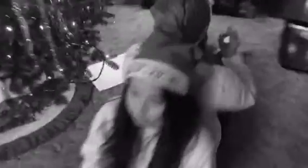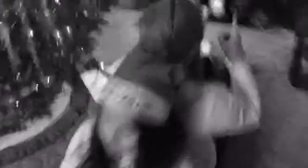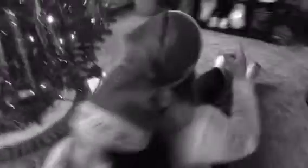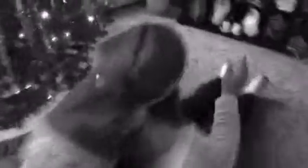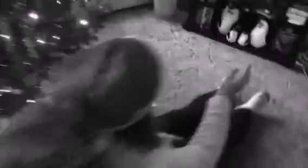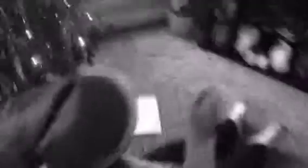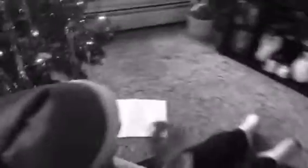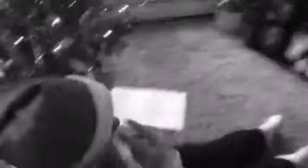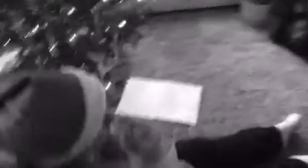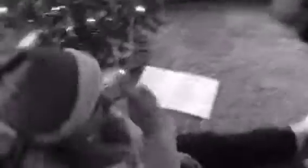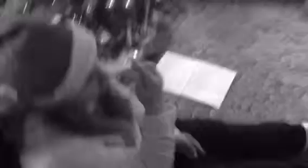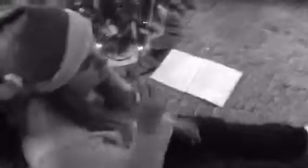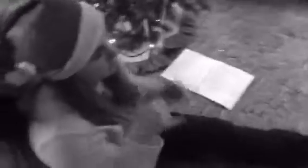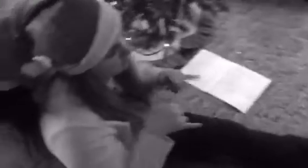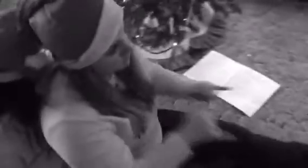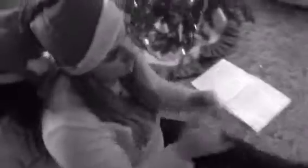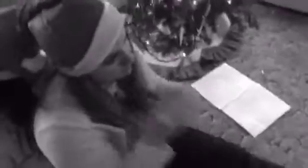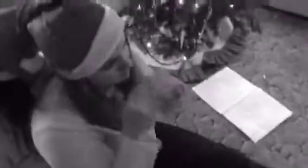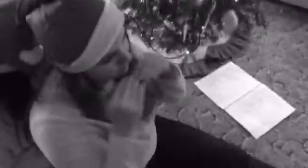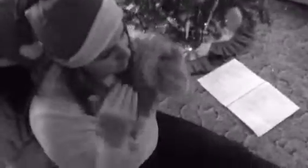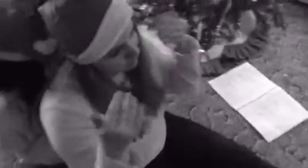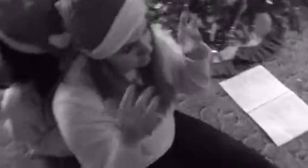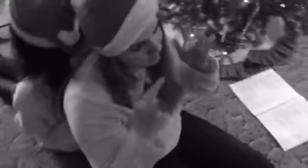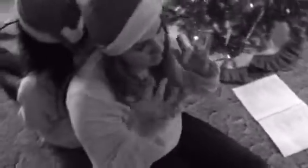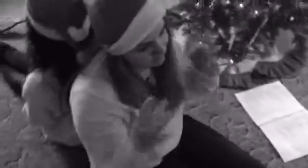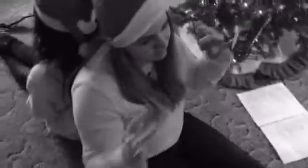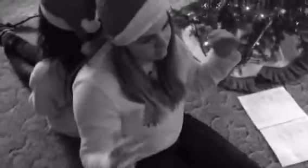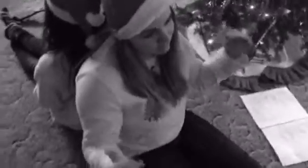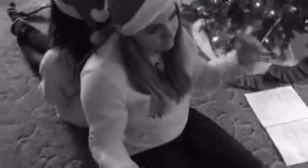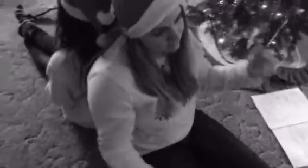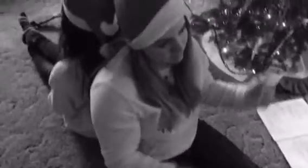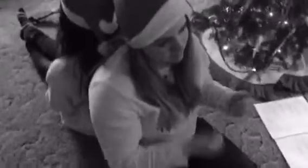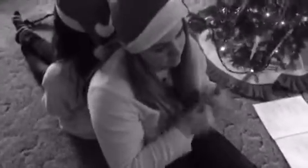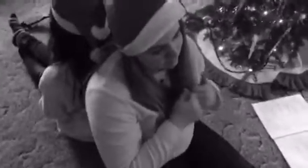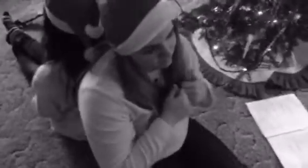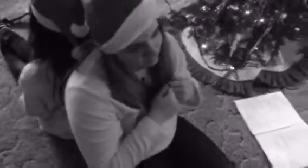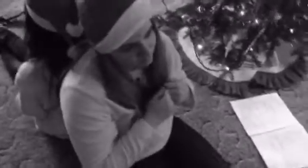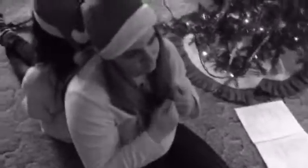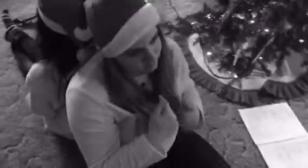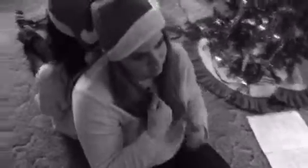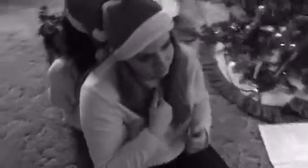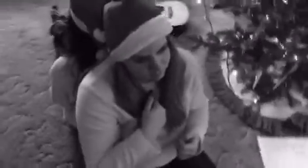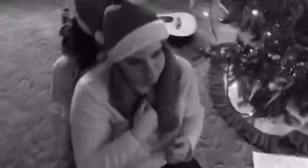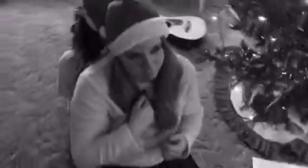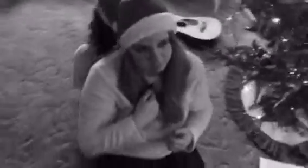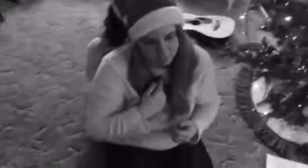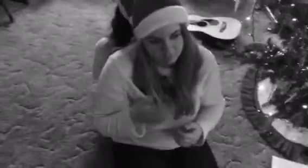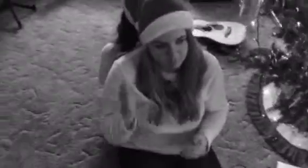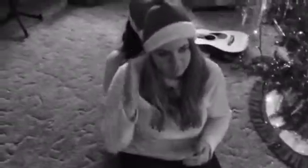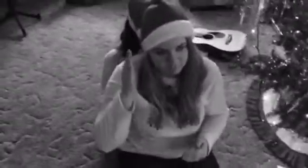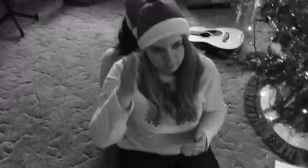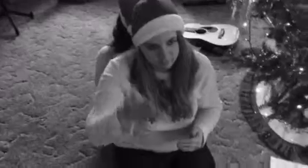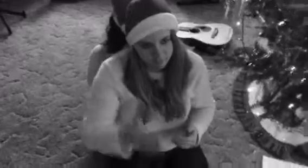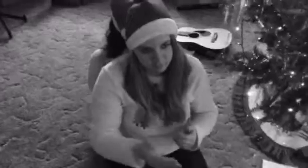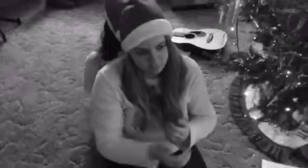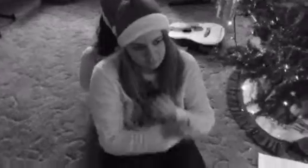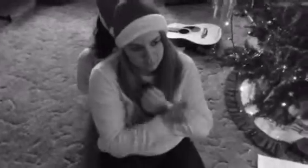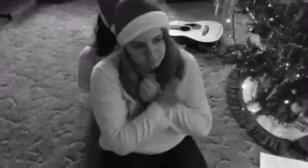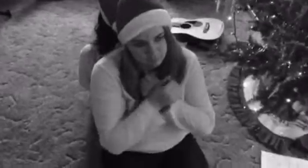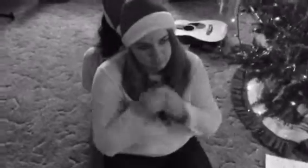Will your eyes still smile from your cheeks? Darling, I will be